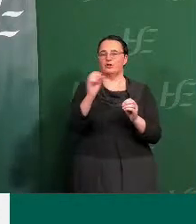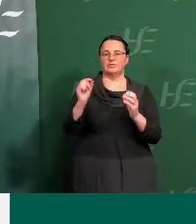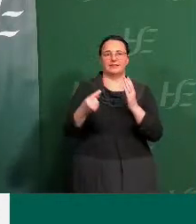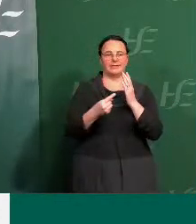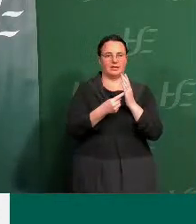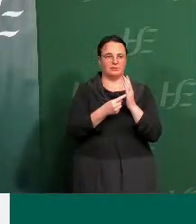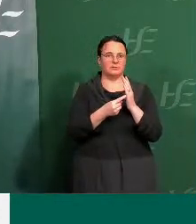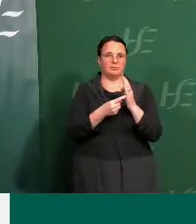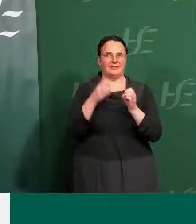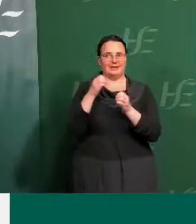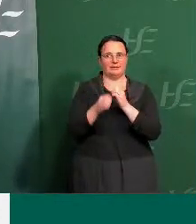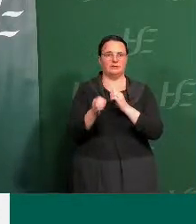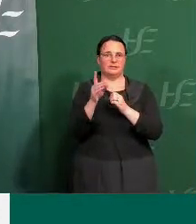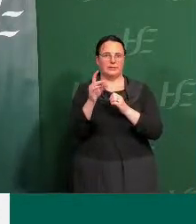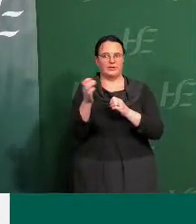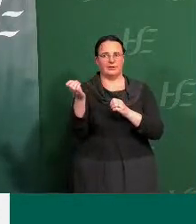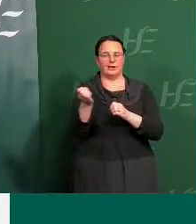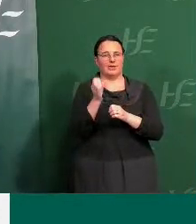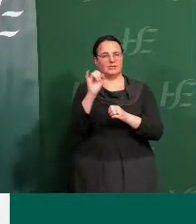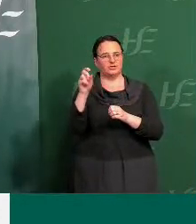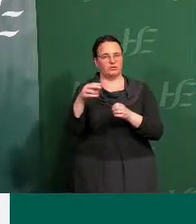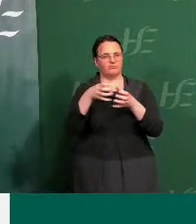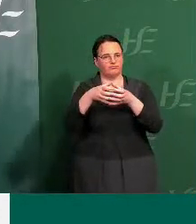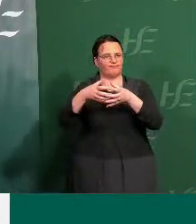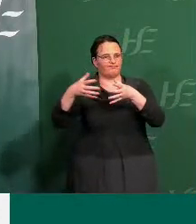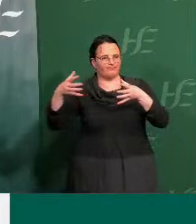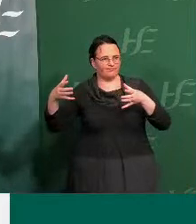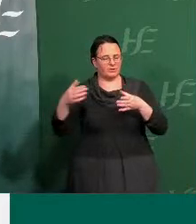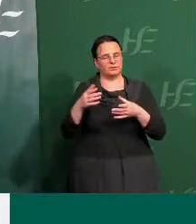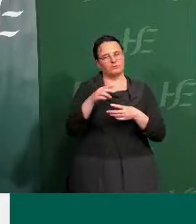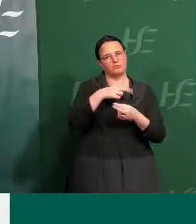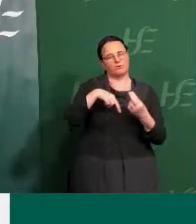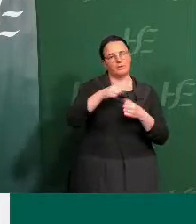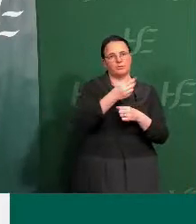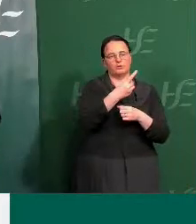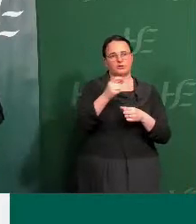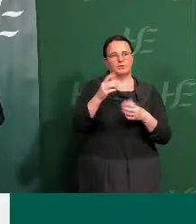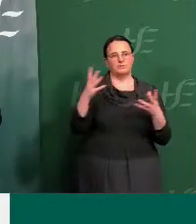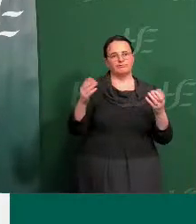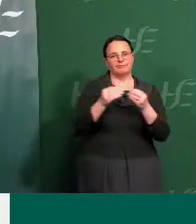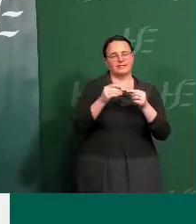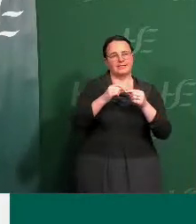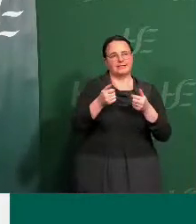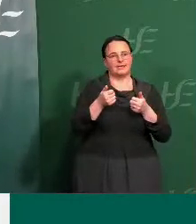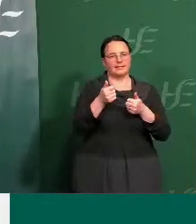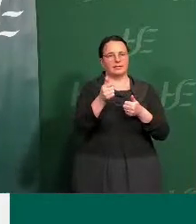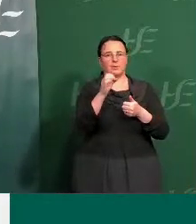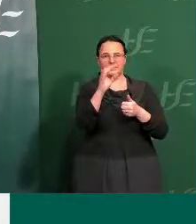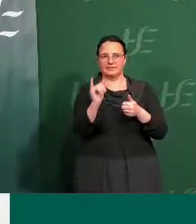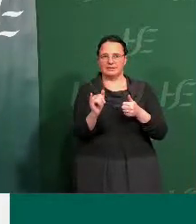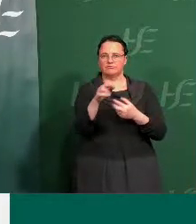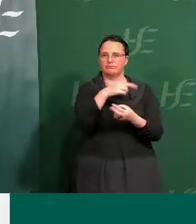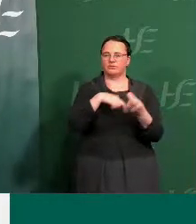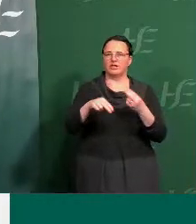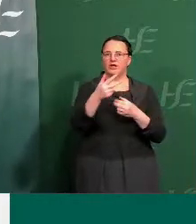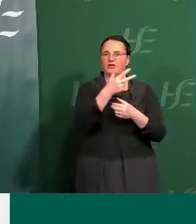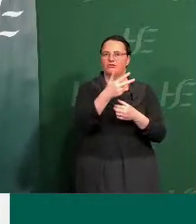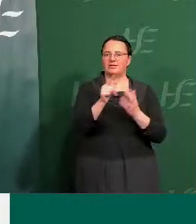130,000 come the end of December, early January, 100,000 at the moment. So given total testing capacity of around